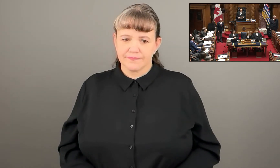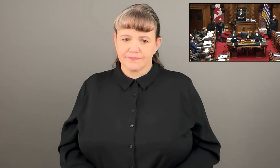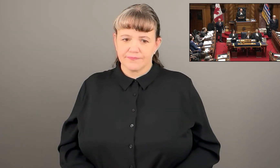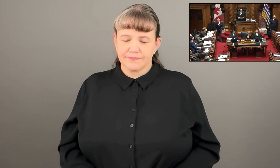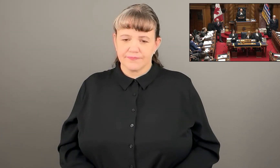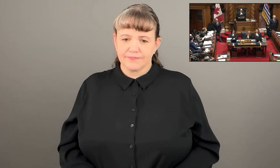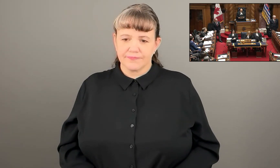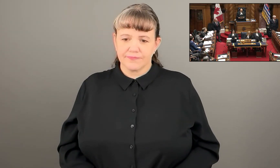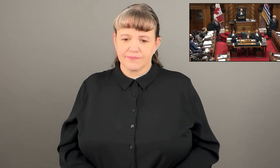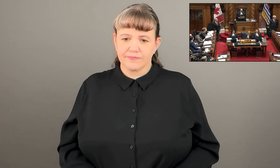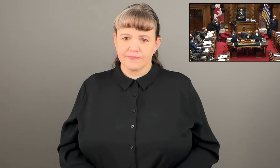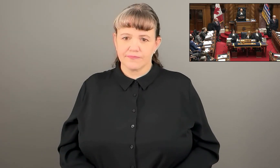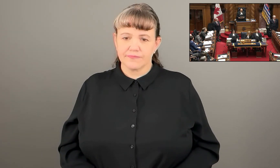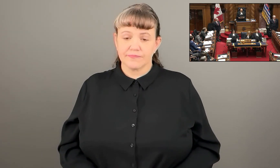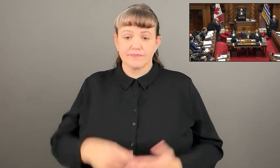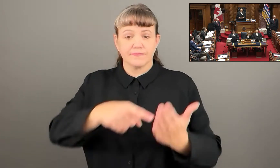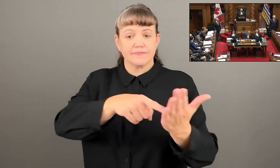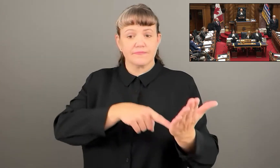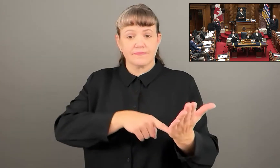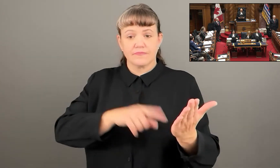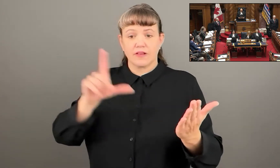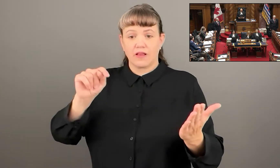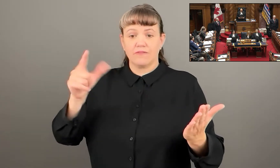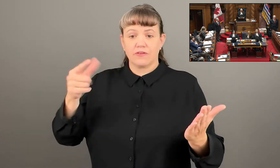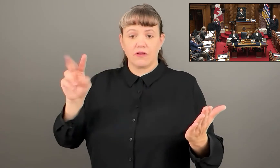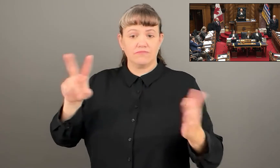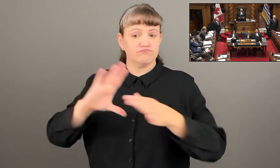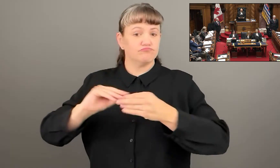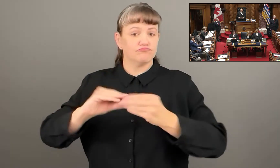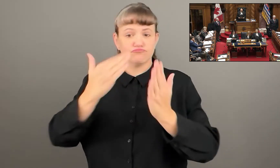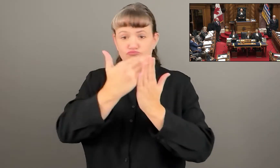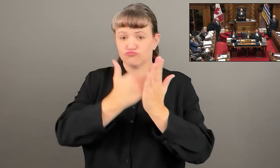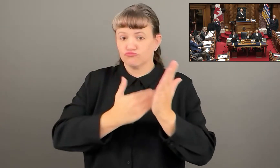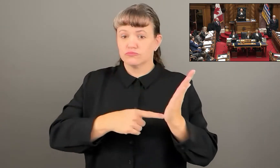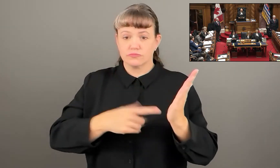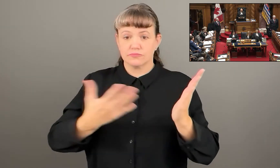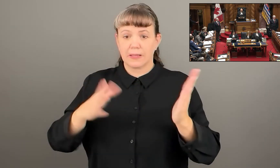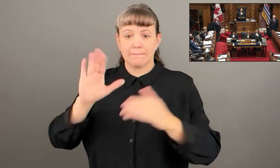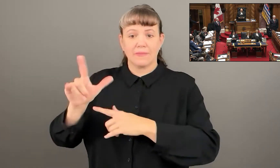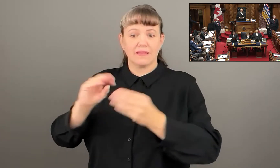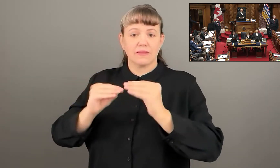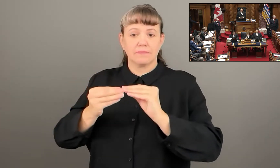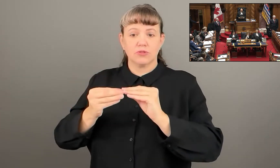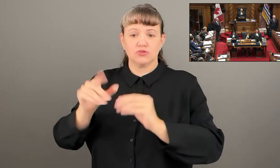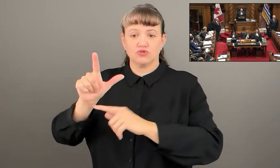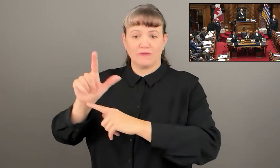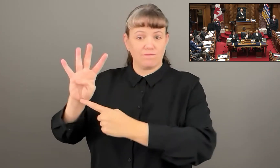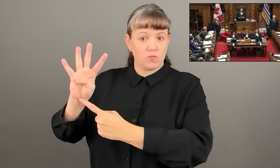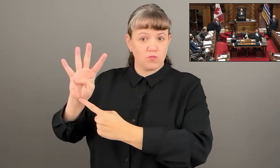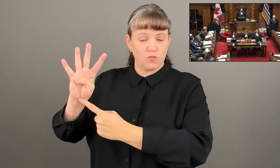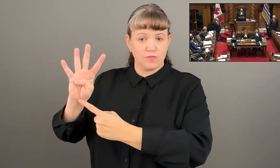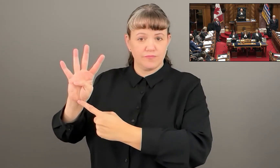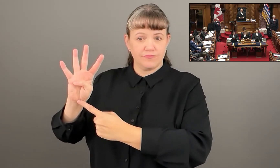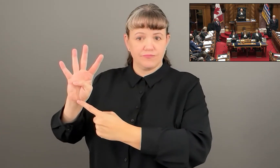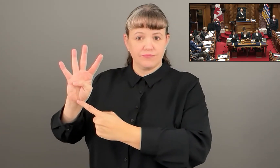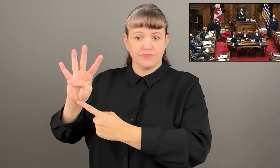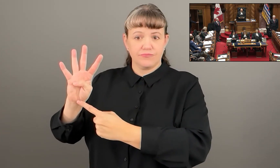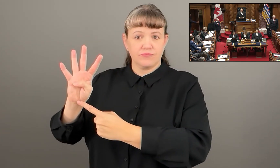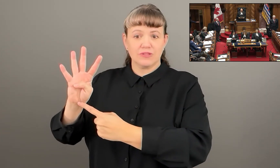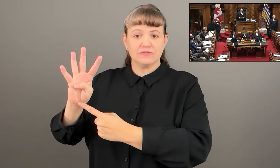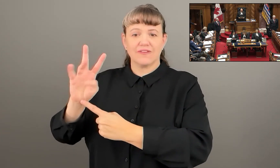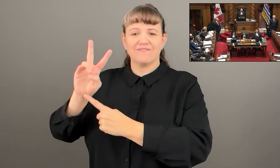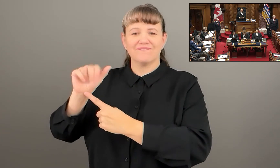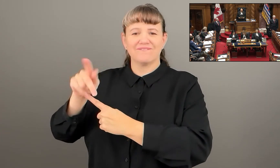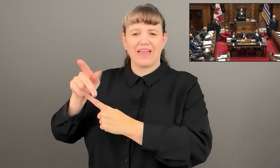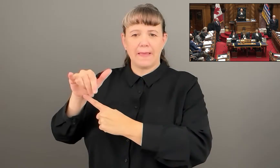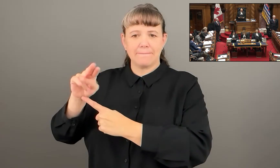Her Honor, the Lieutenant Governor transfers here with Bill number 24, Vaping Product Damages and Healthcare Costs